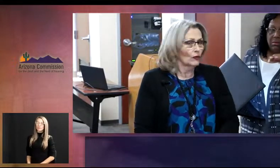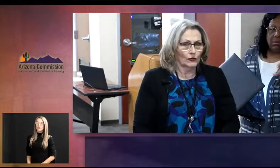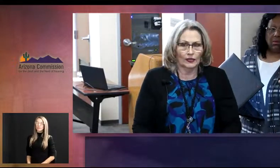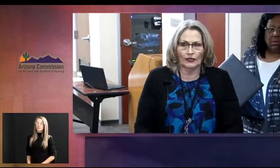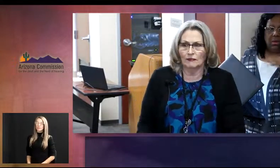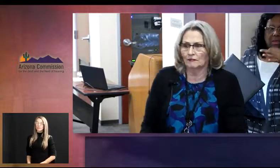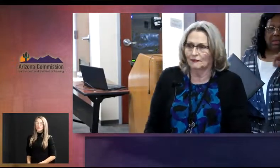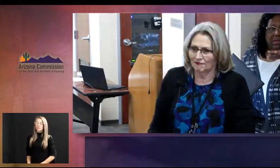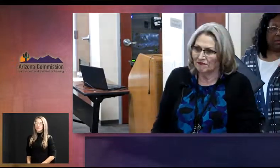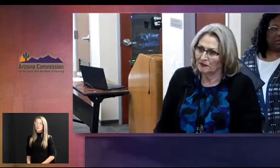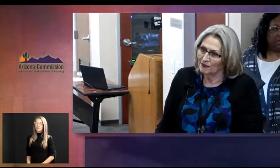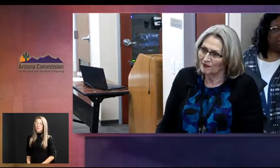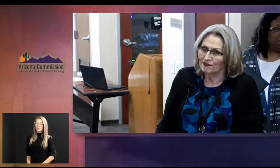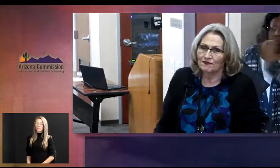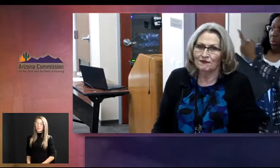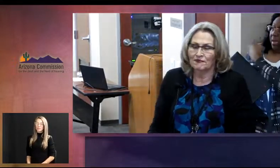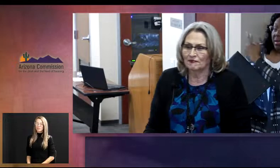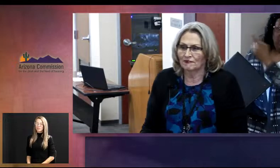Okay.